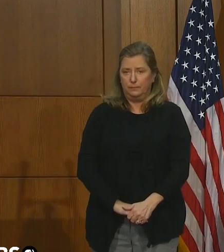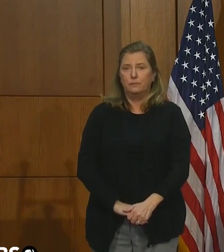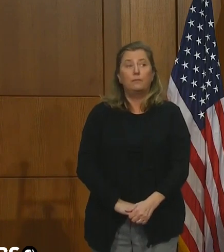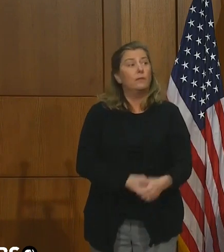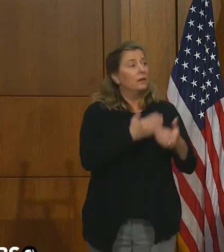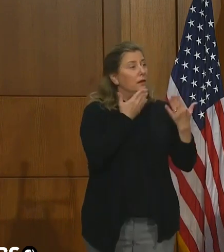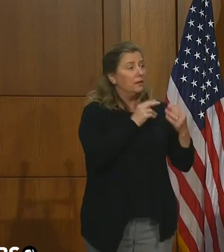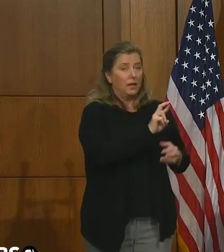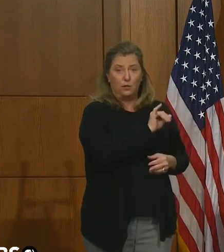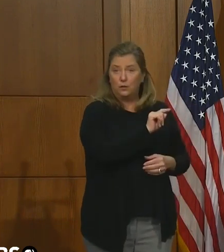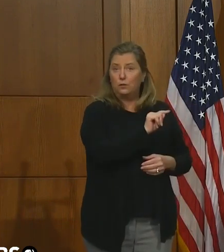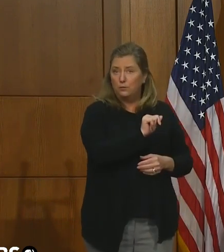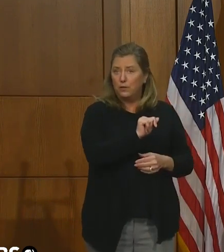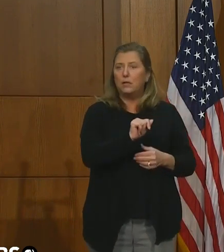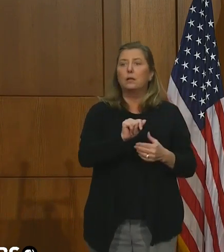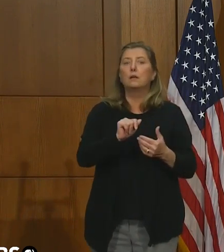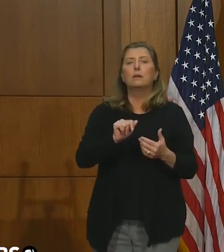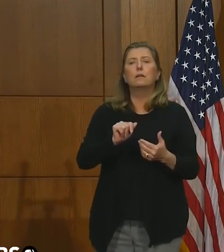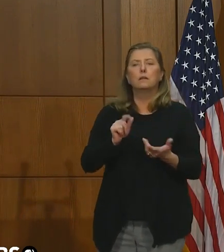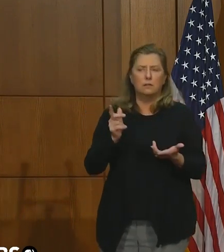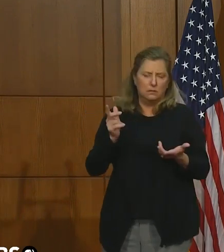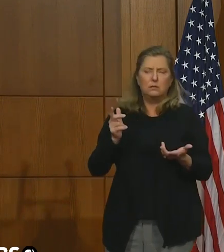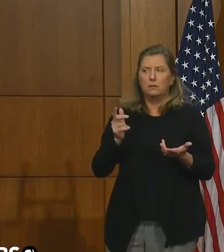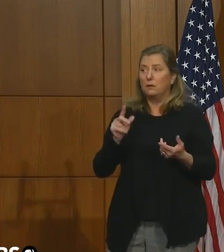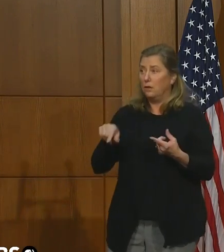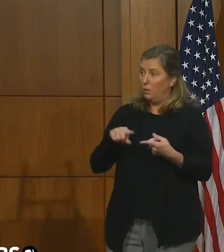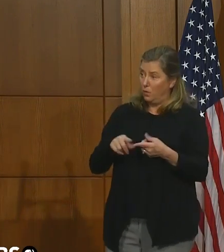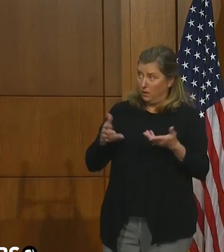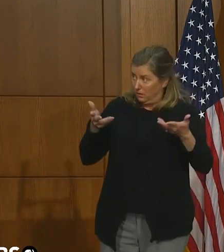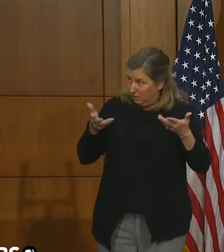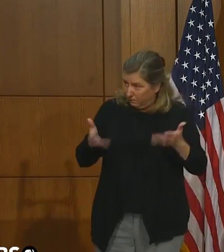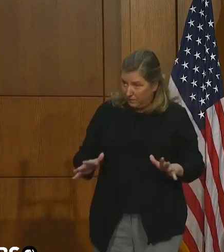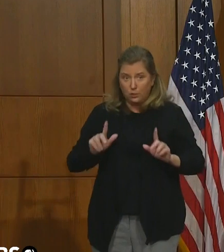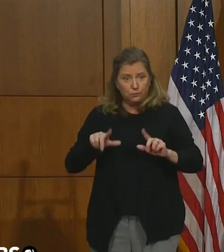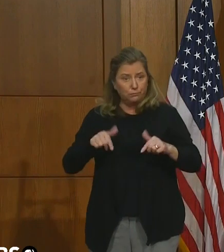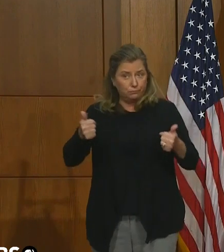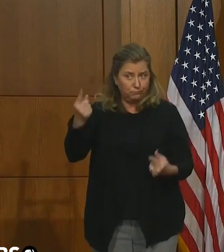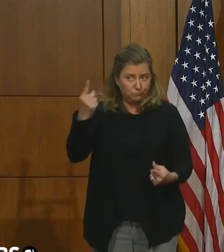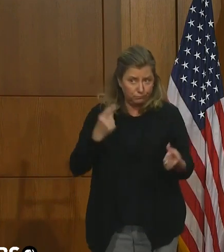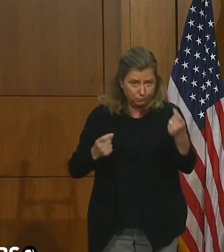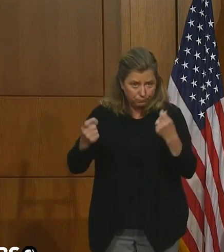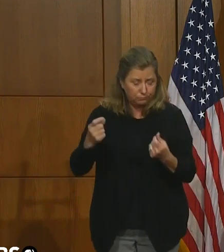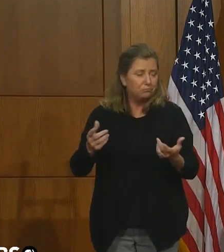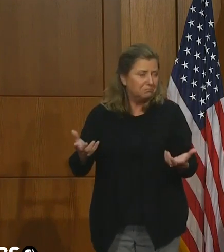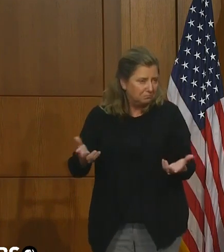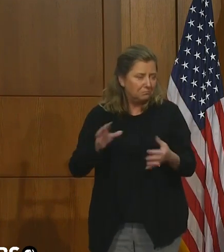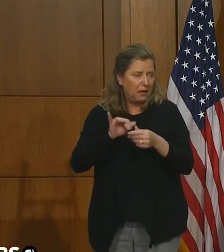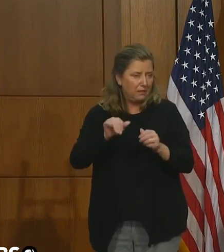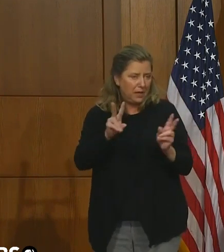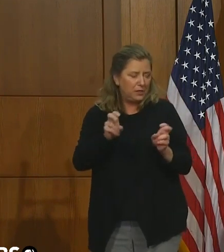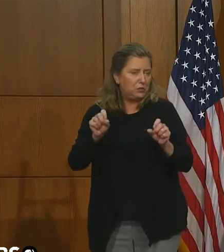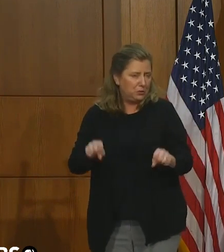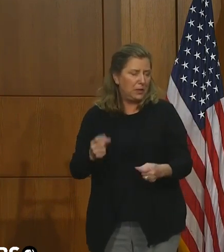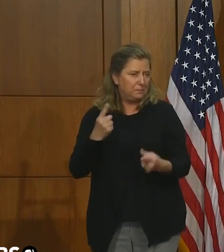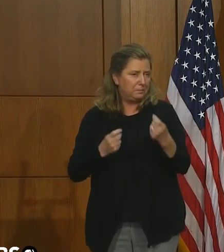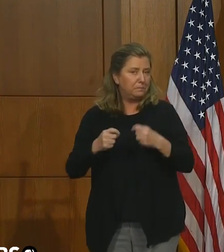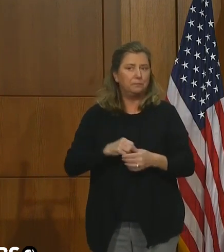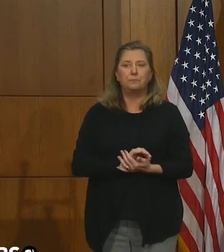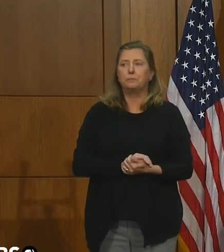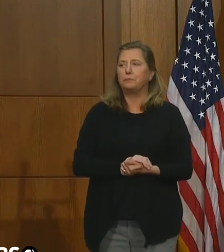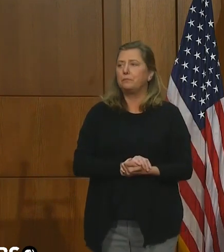Thank you, Rita, and we will be available, obviously, at the end of this if there are any further questions on this particular issue. We